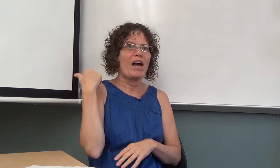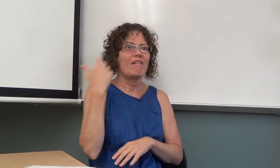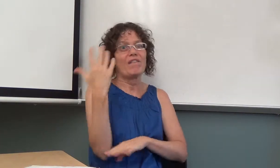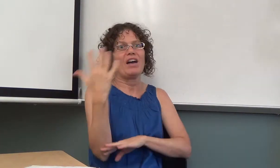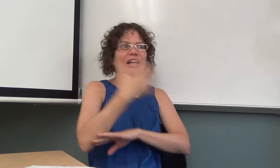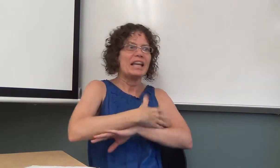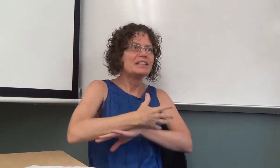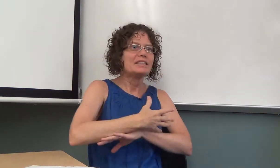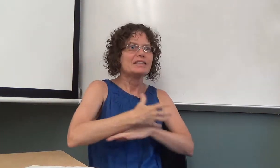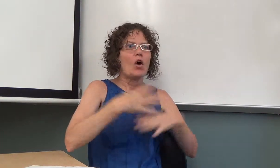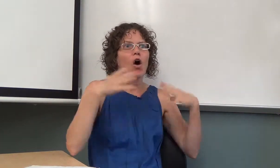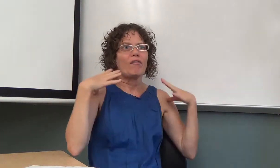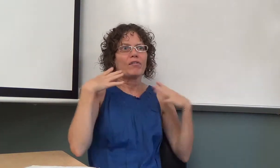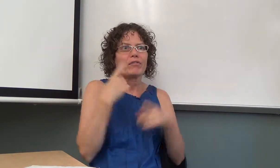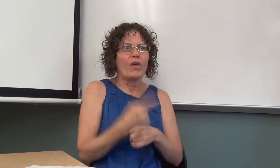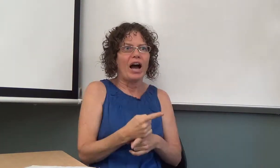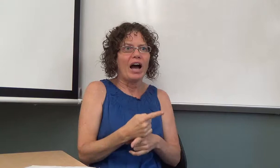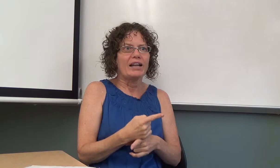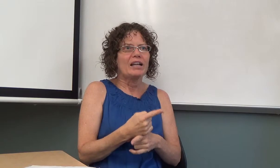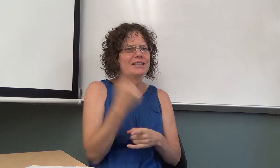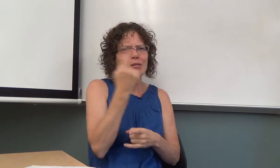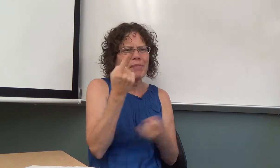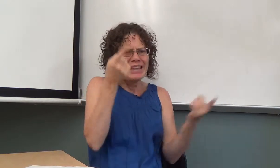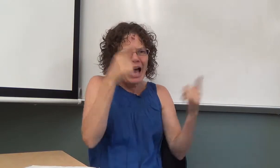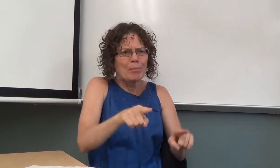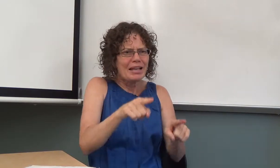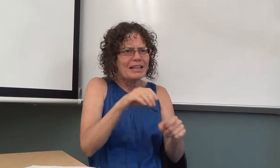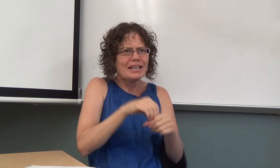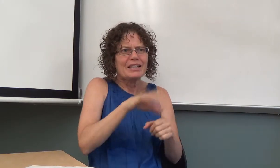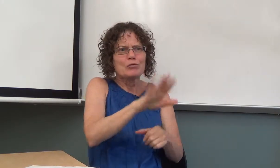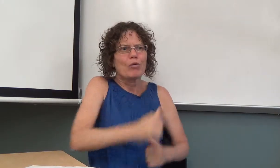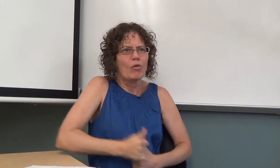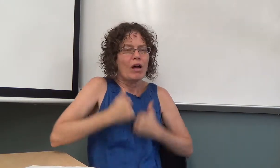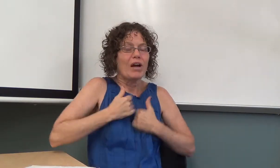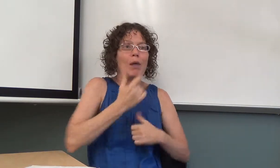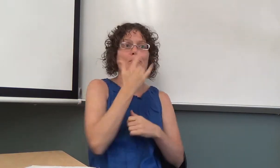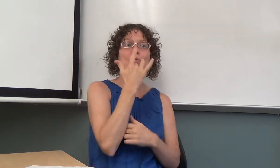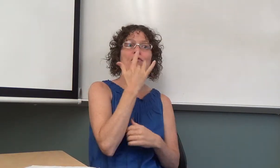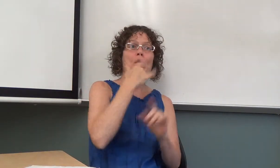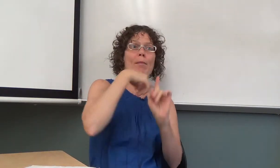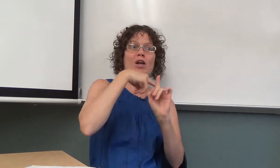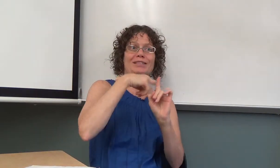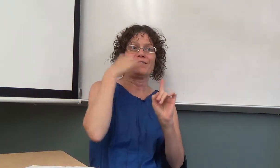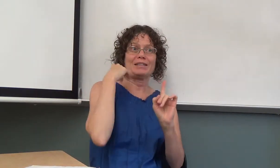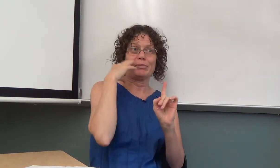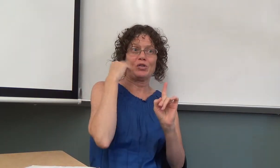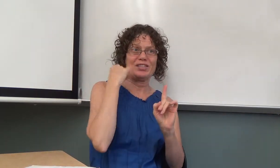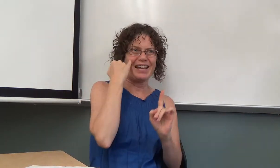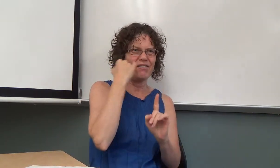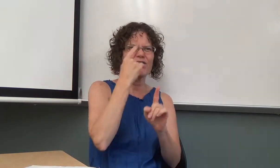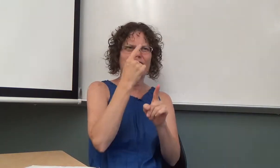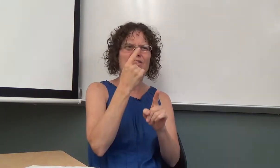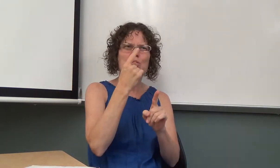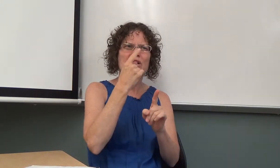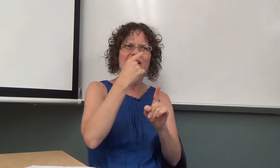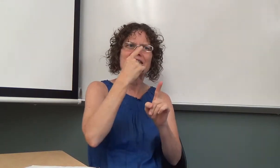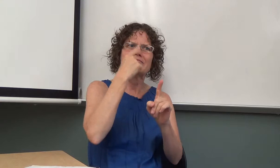or 5 days? Something has happened in your life. Now, I prefer it be a positive experience, if you can keep it to a positive experience.